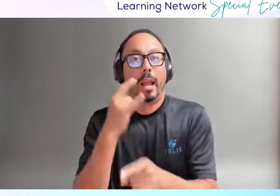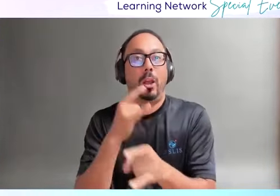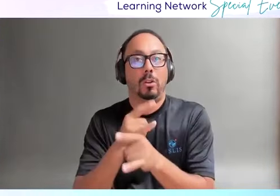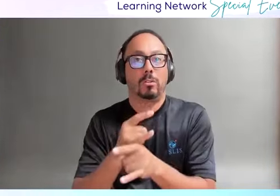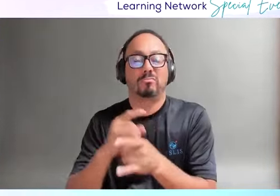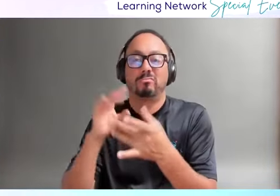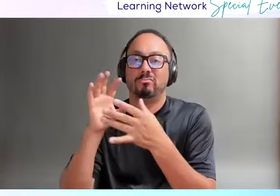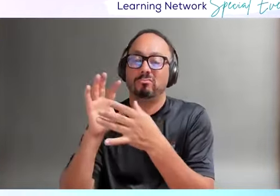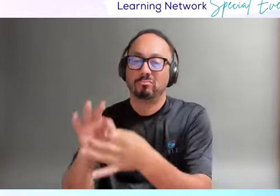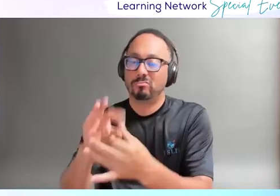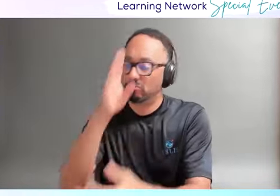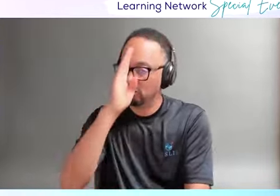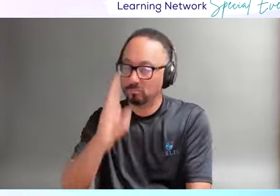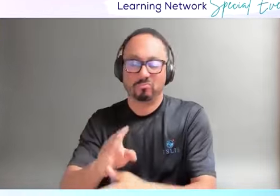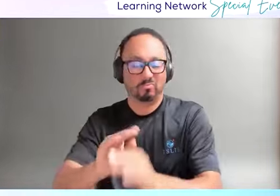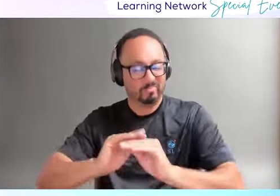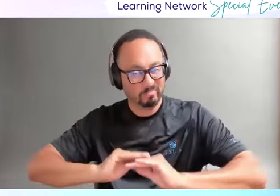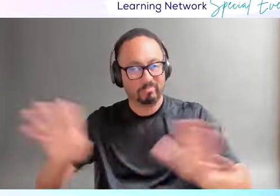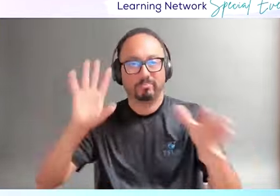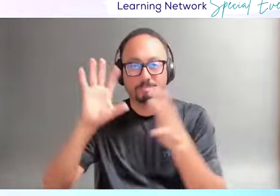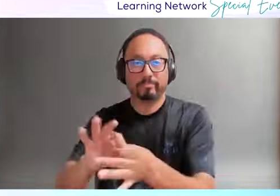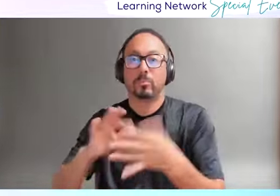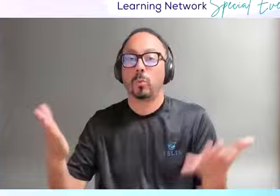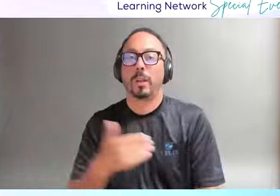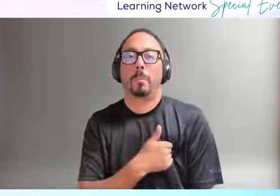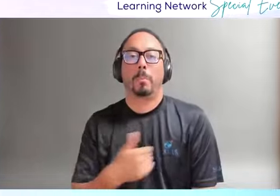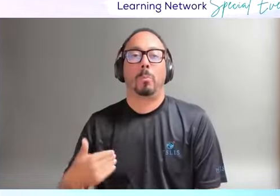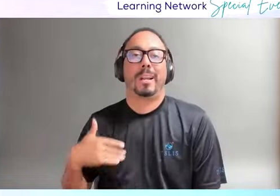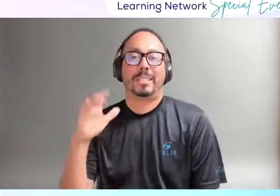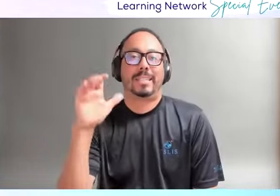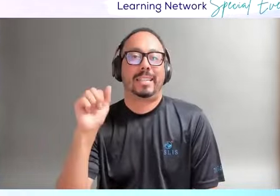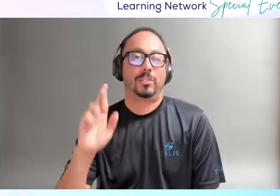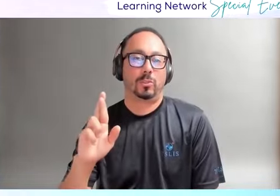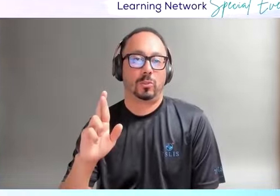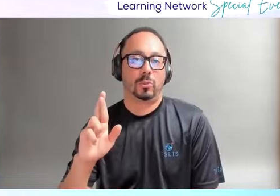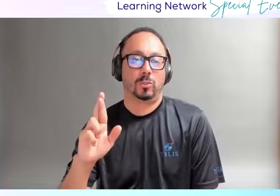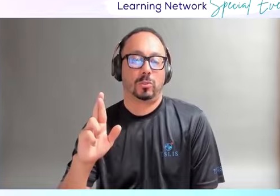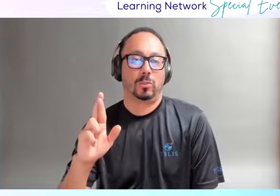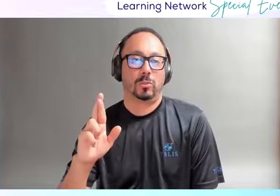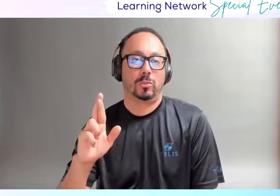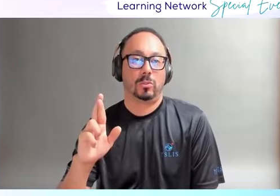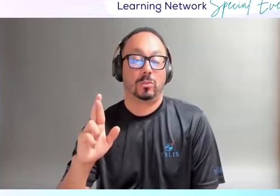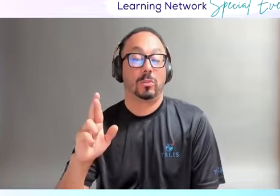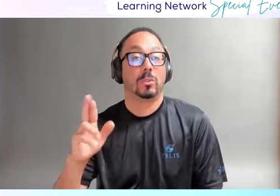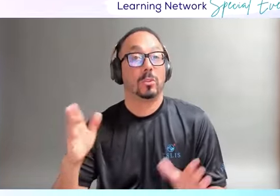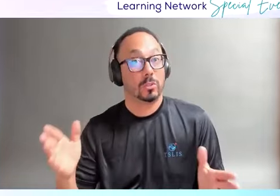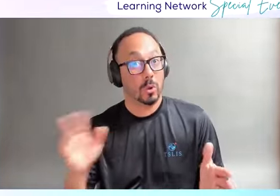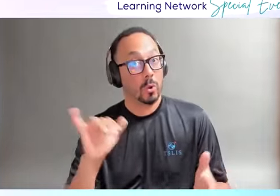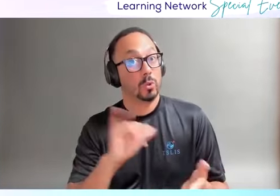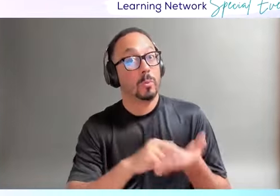cancer. But the other part of that is that males can drink more, and males can drink more